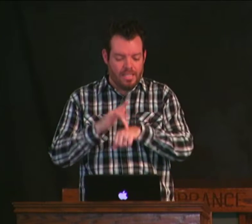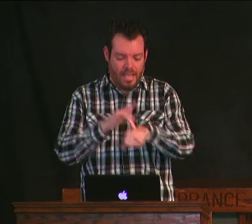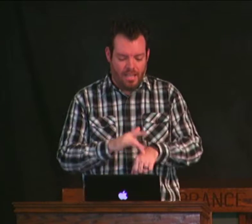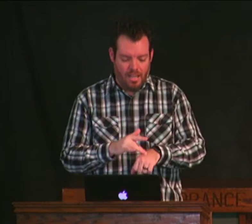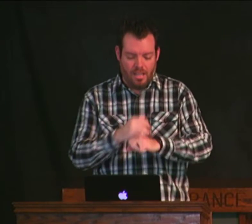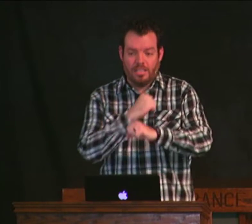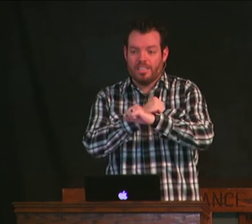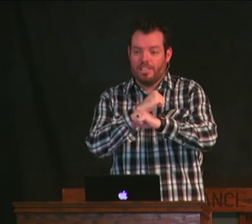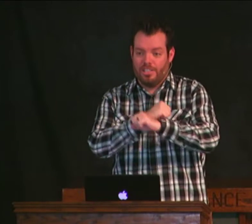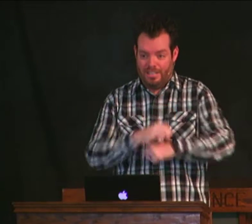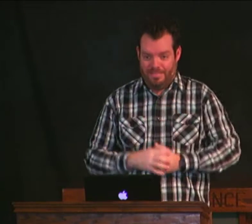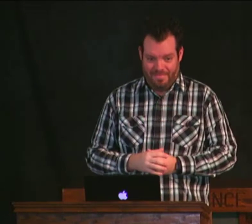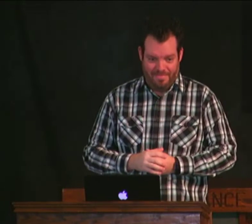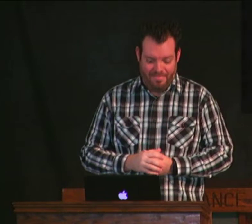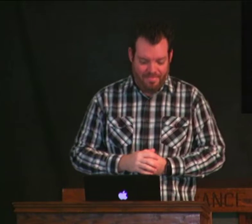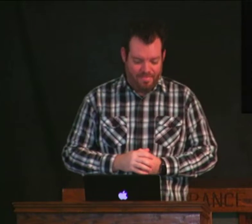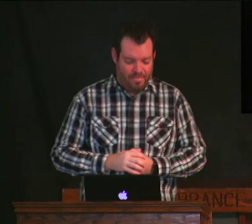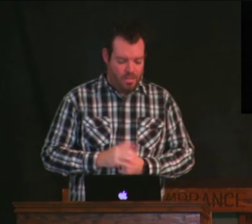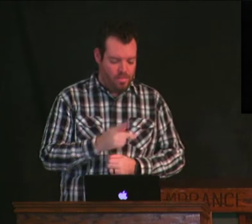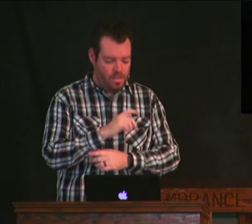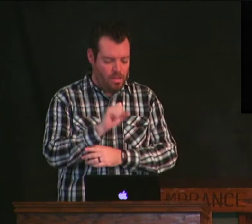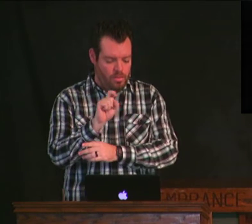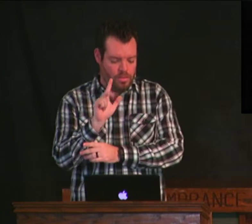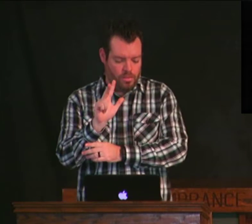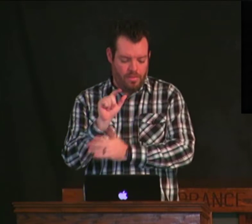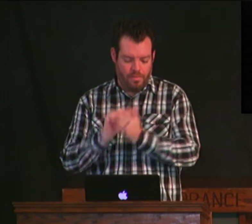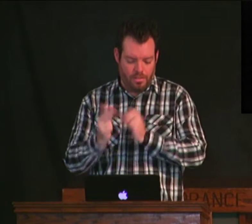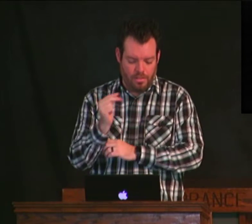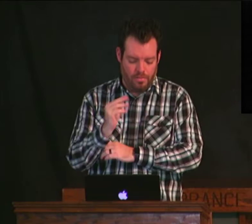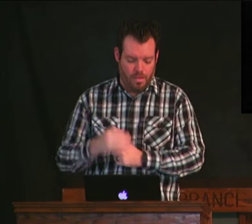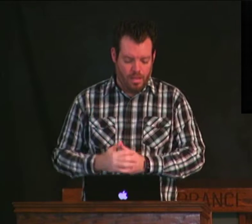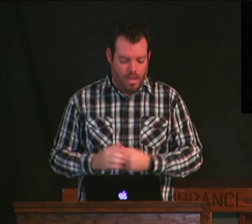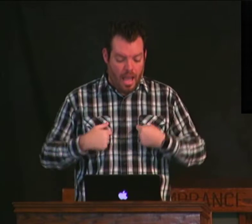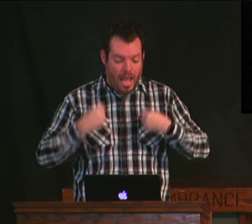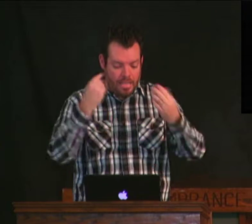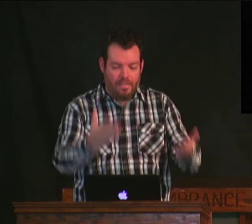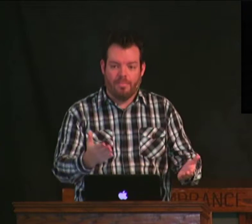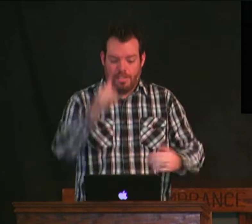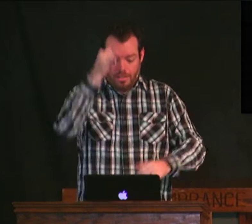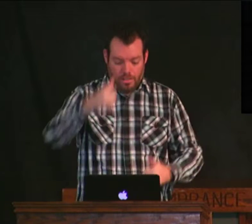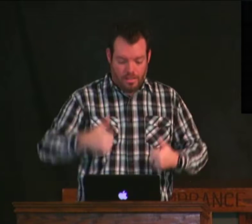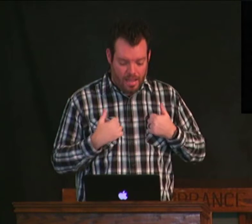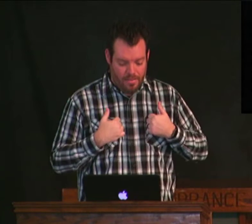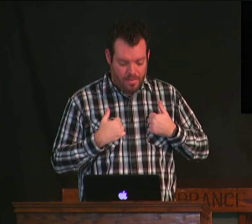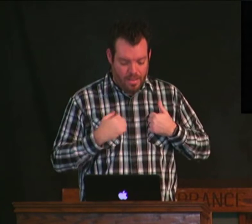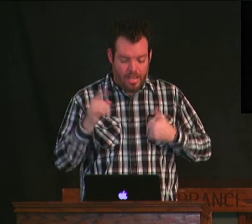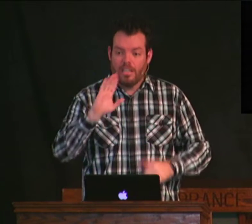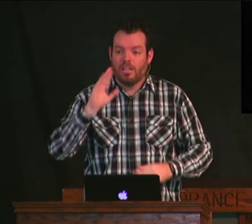Meditate on the security. For Psalms 103, verse 34. I give them eternal life, and they shall